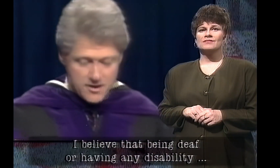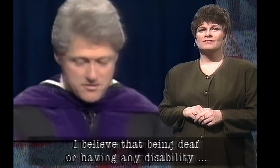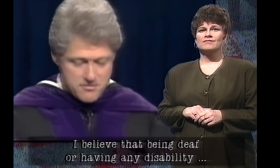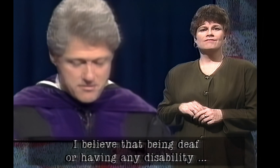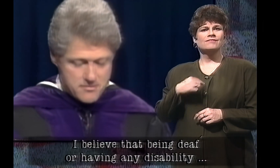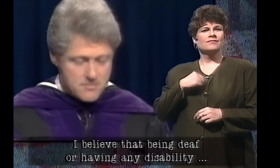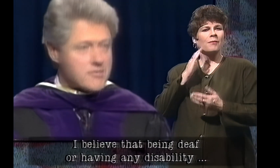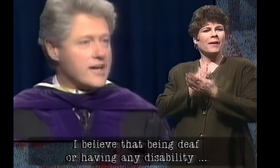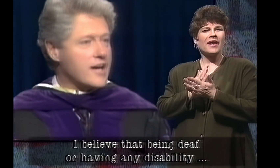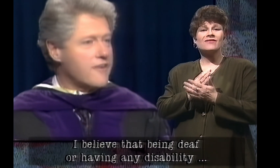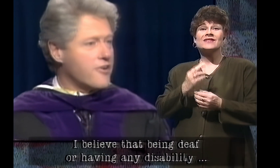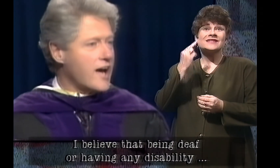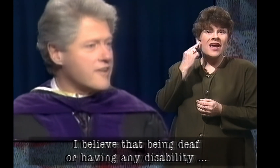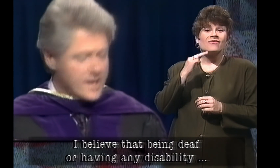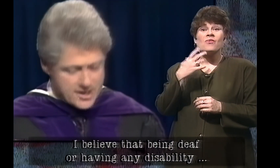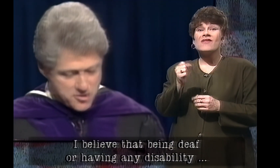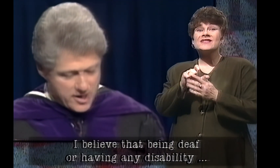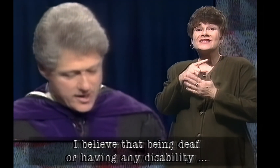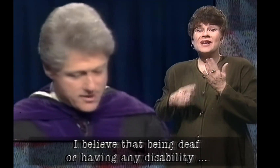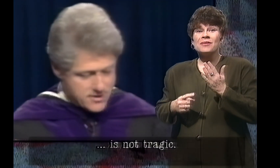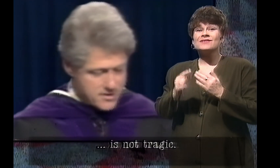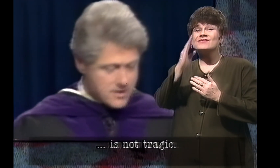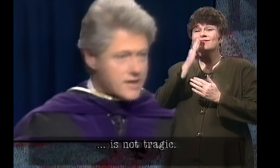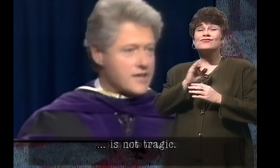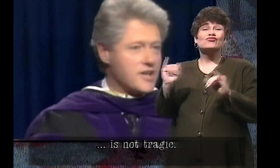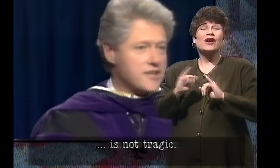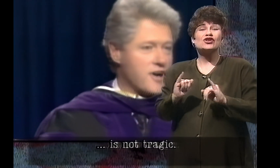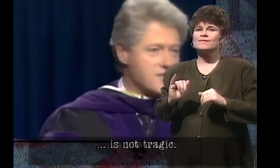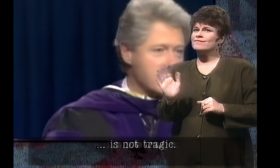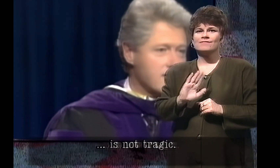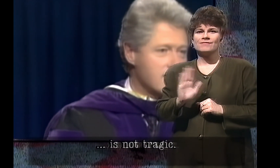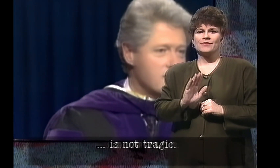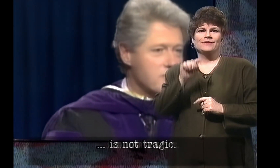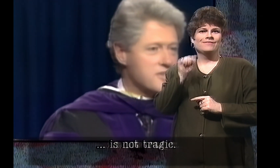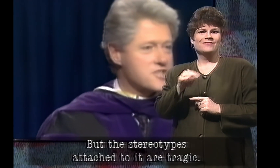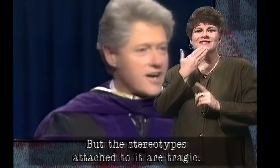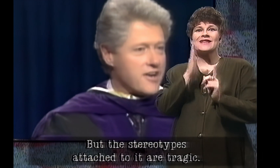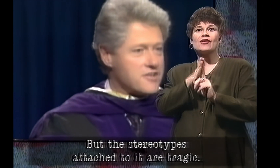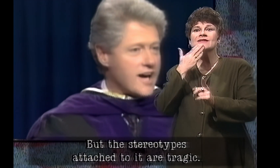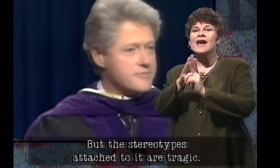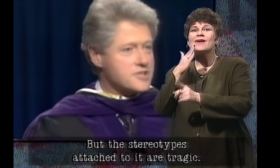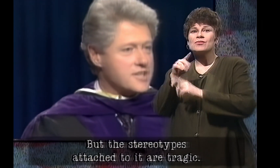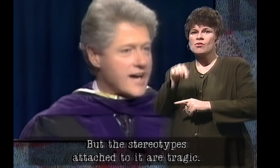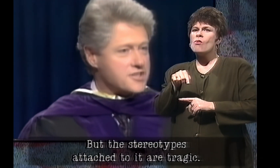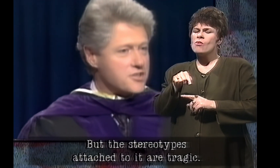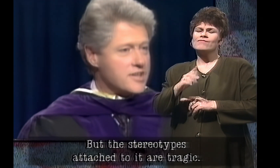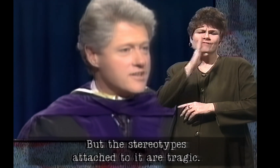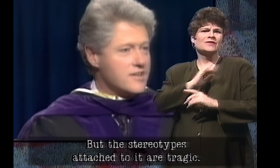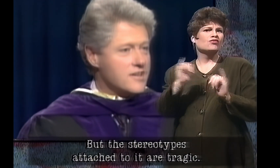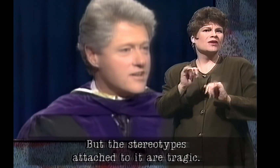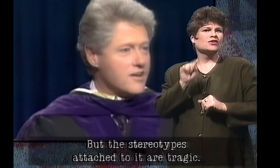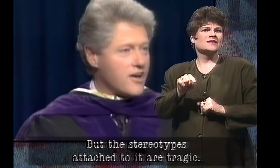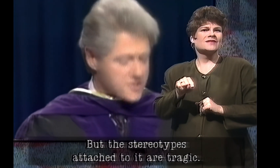that being deaf or having any disability is not tragic, but the stereotypes attached to